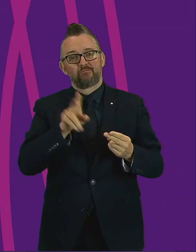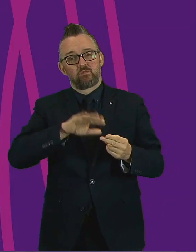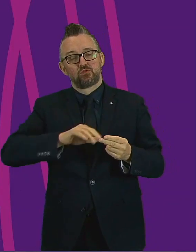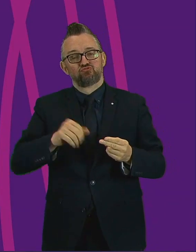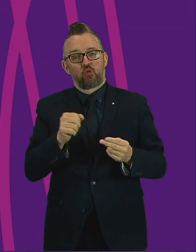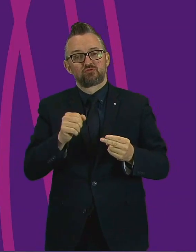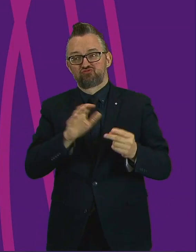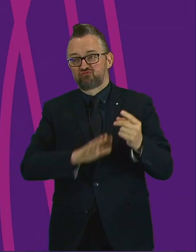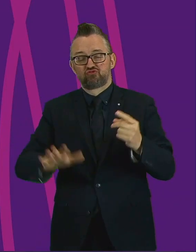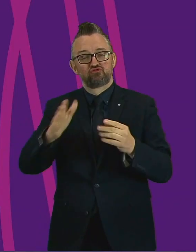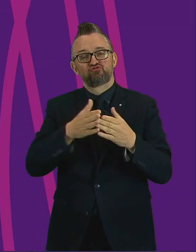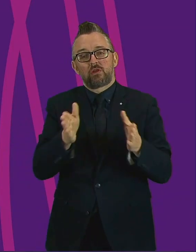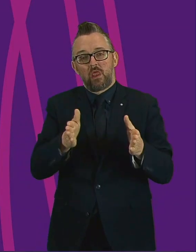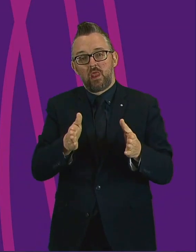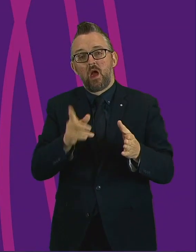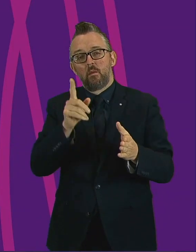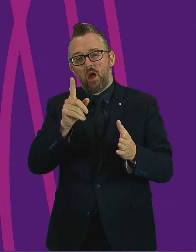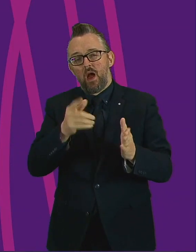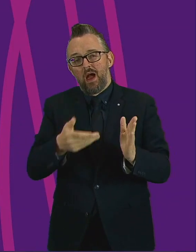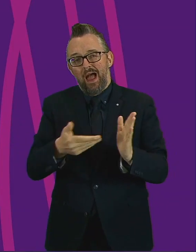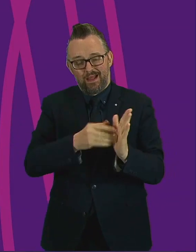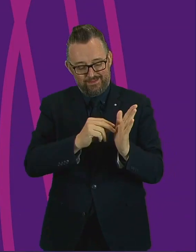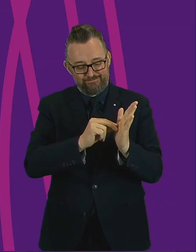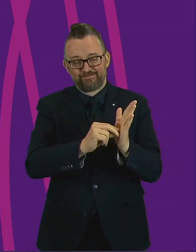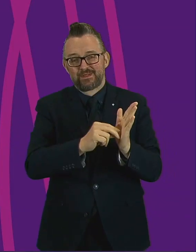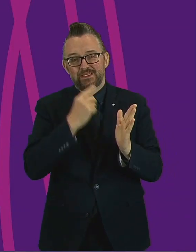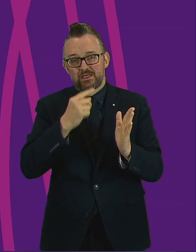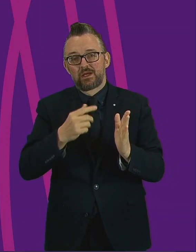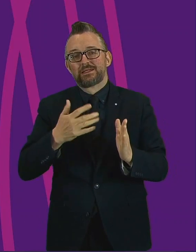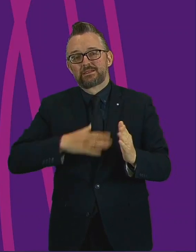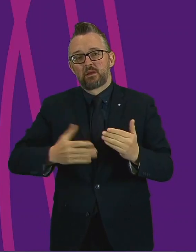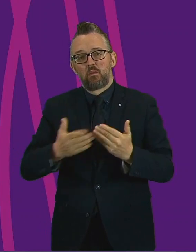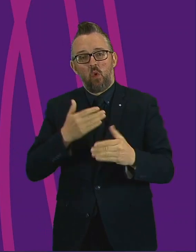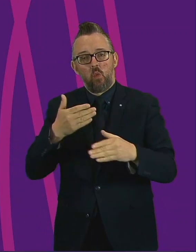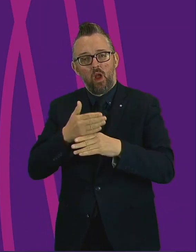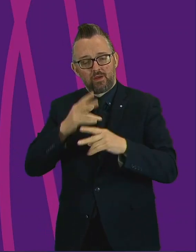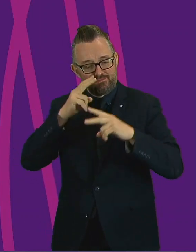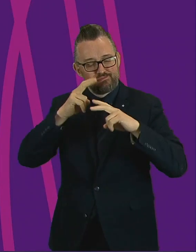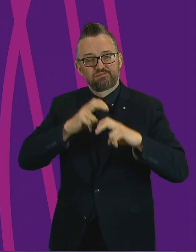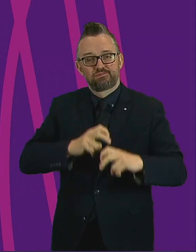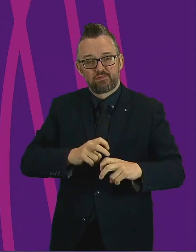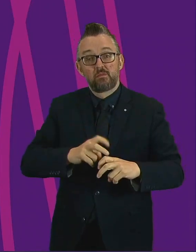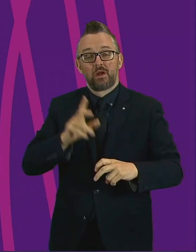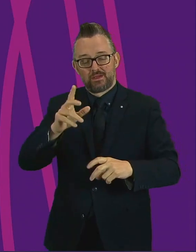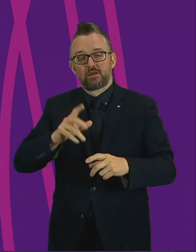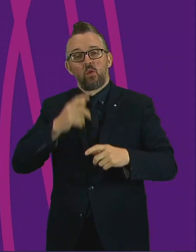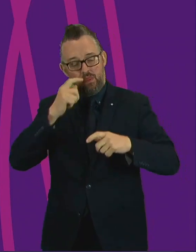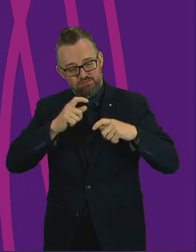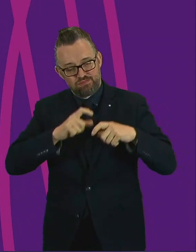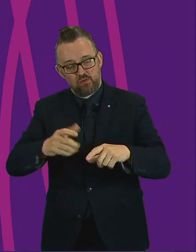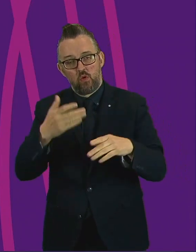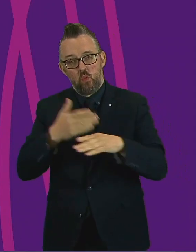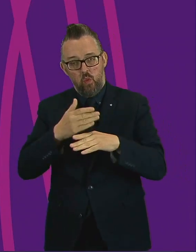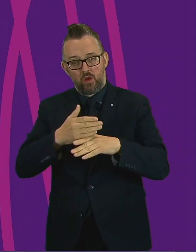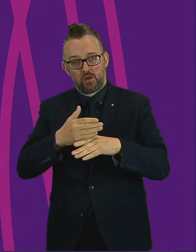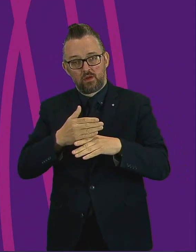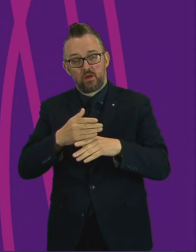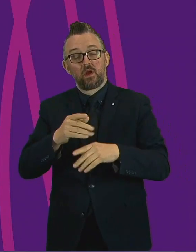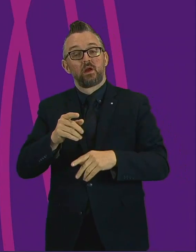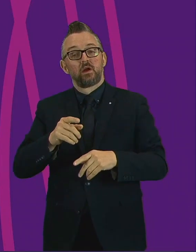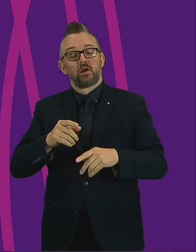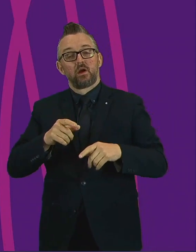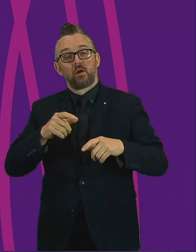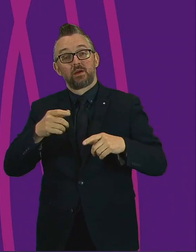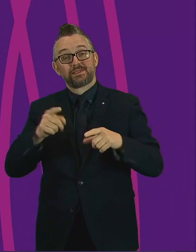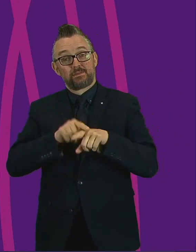population generally, but they caveated that by saying further work was required and further work will be done, and in parallel work has been undertaken